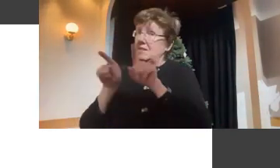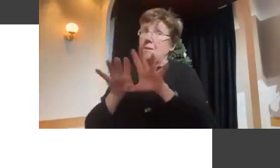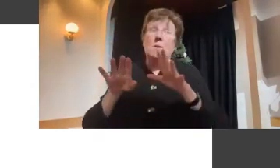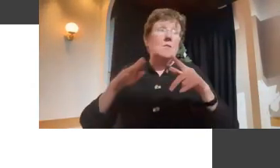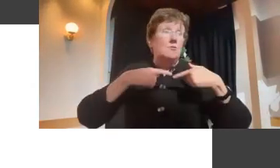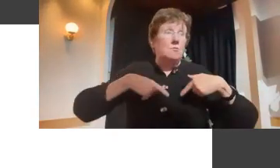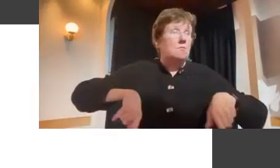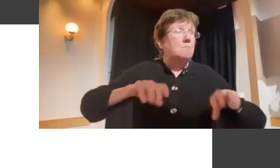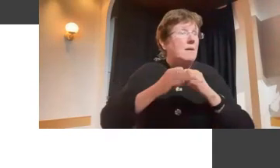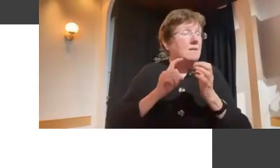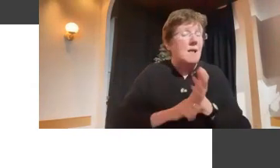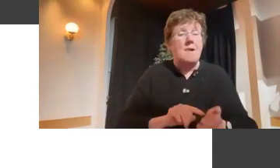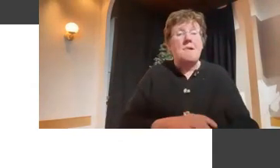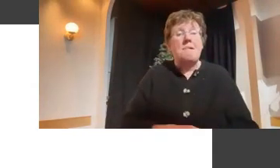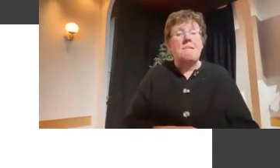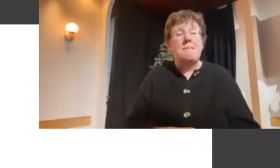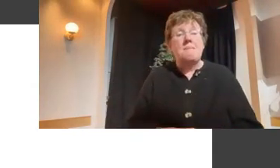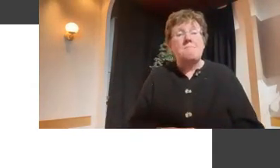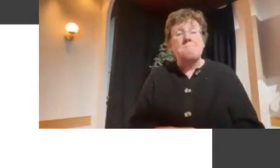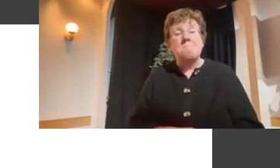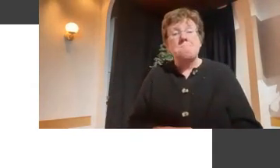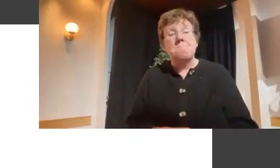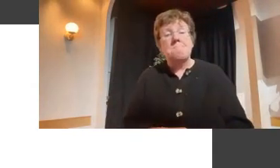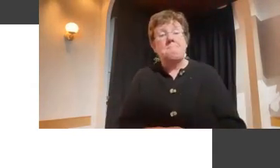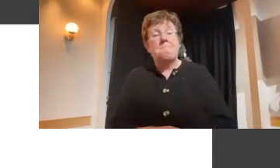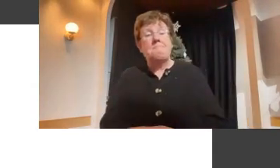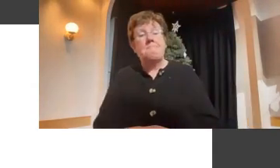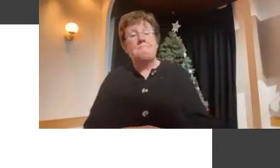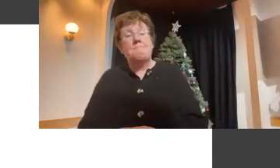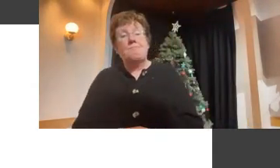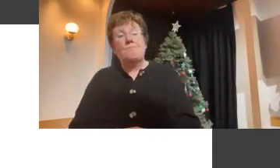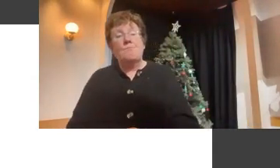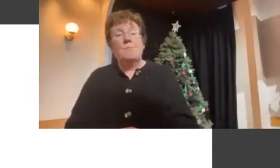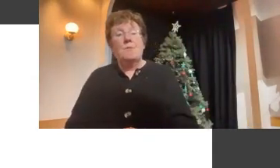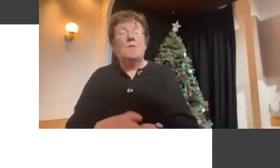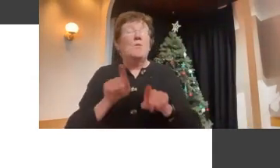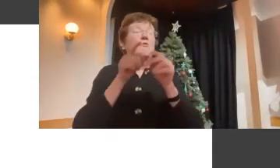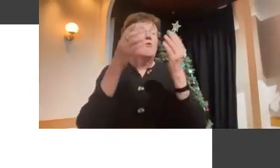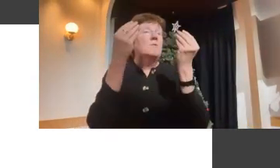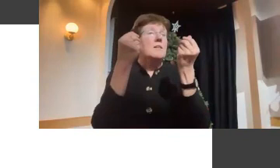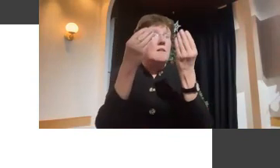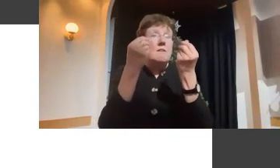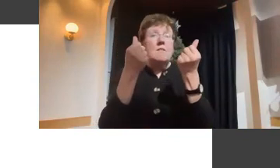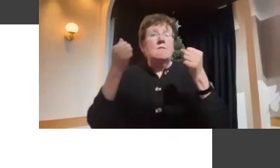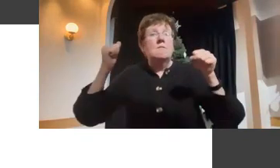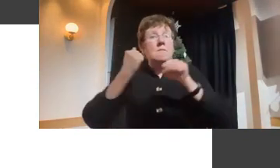right early years staff. They struggle to get people who are qualified who can teach in nursery.